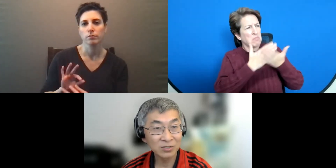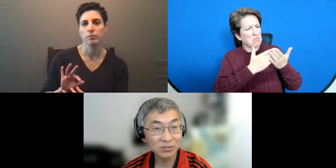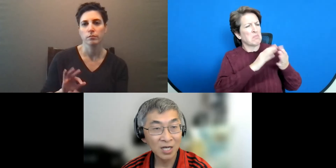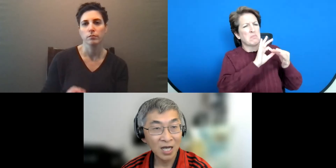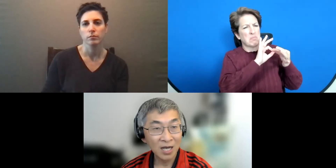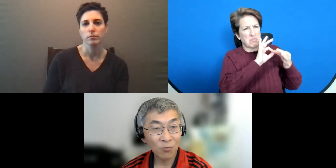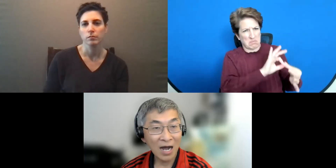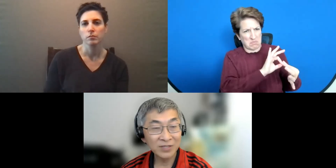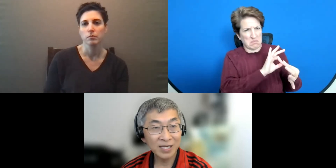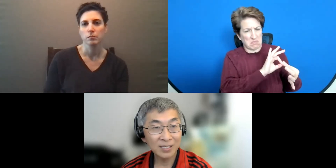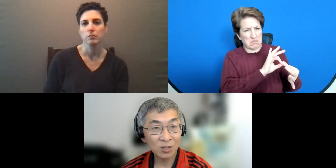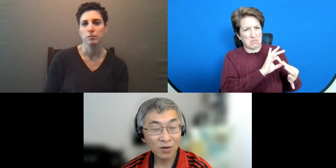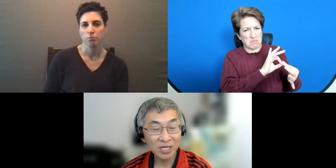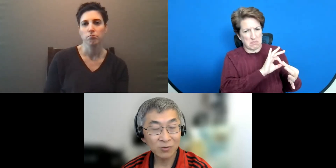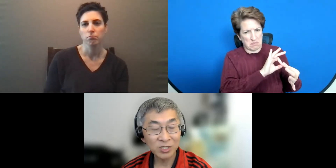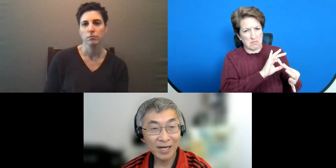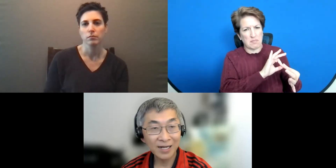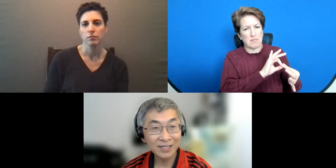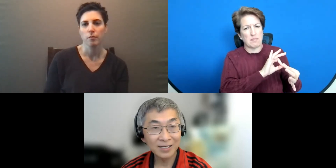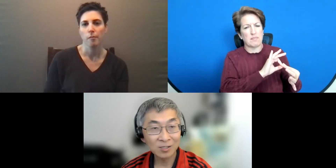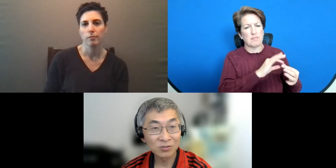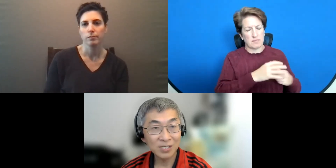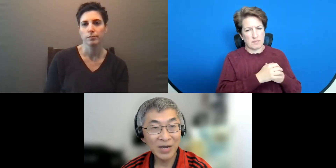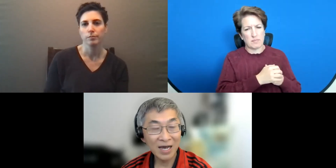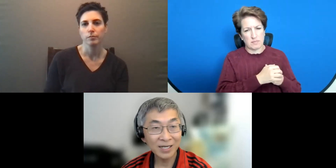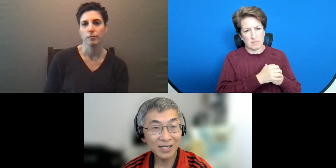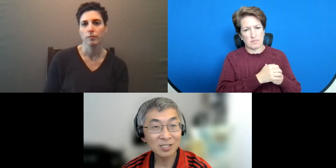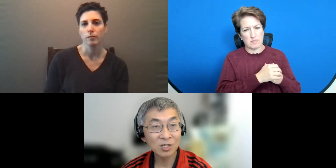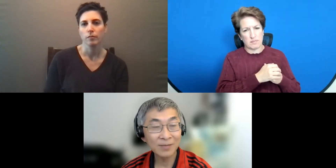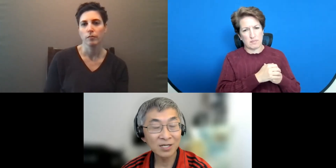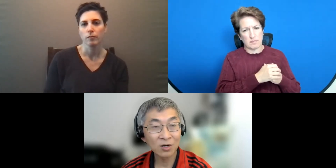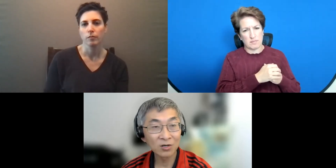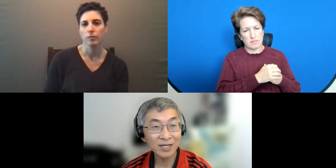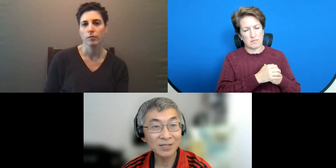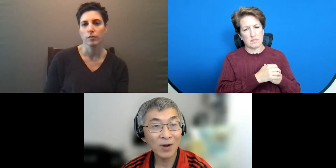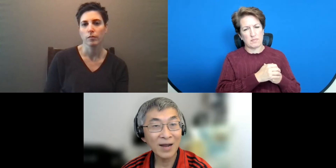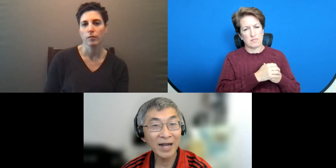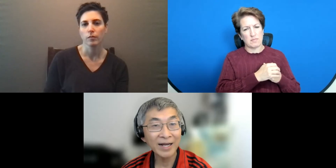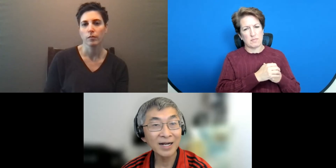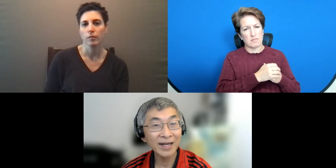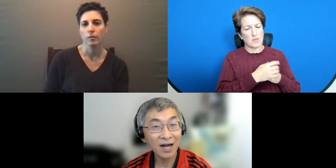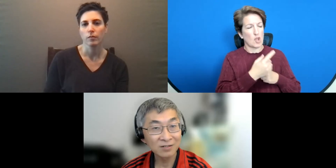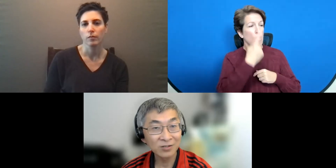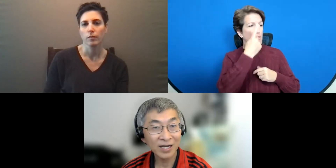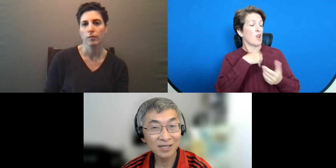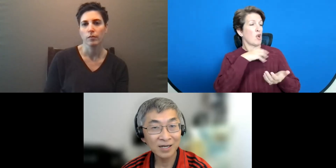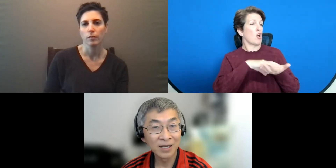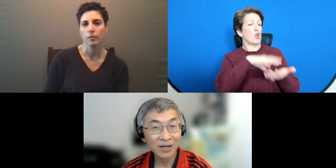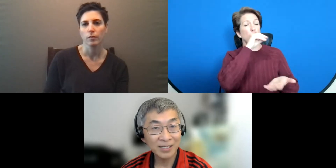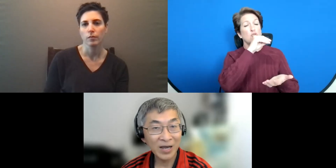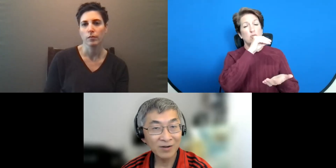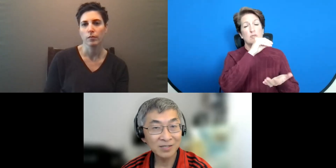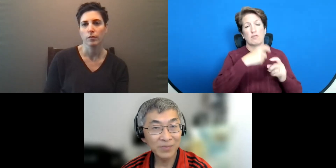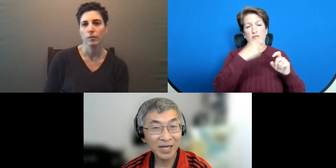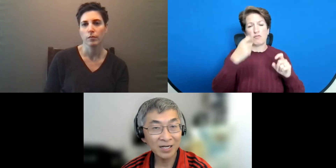valuable too. But one of the topic which I learned through the parenting is something called, it's run by Early On. You guys